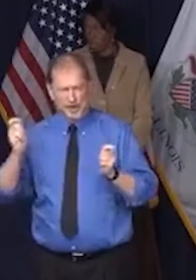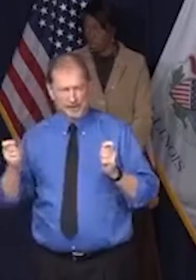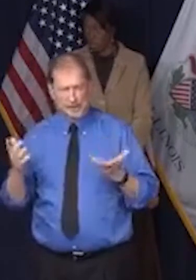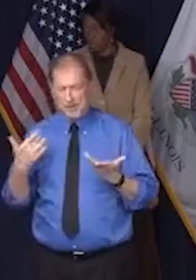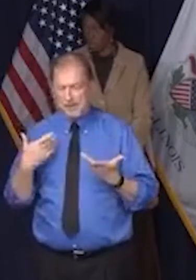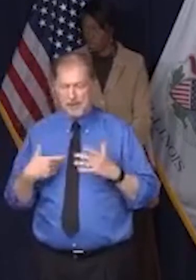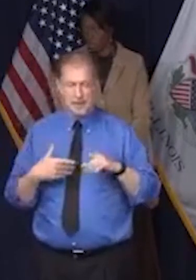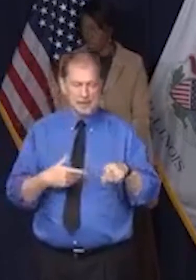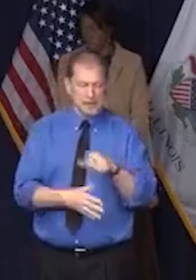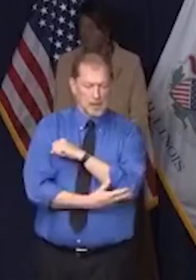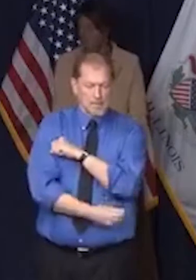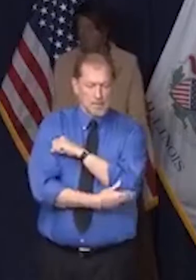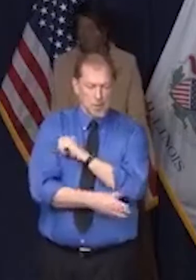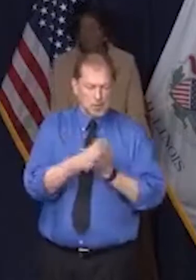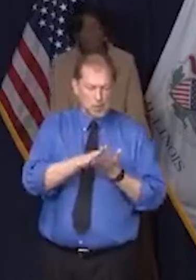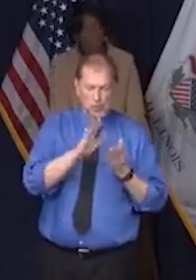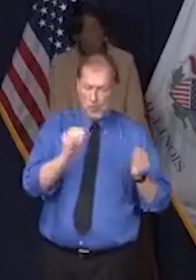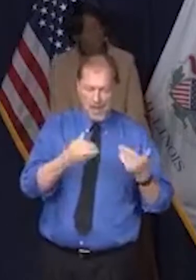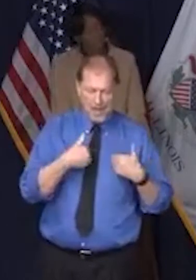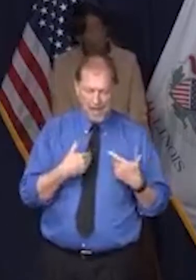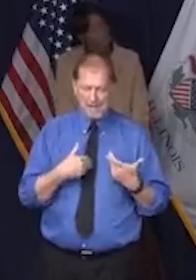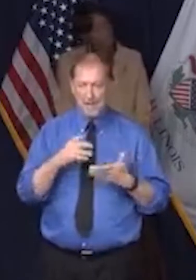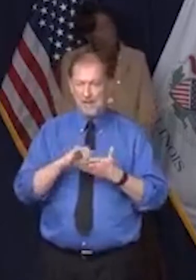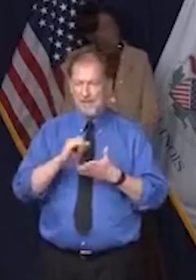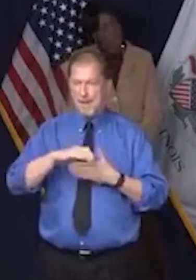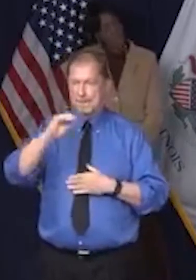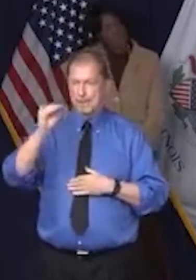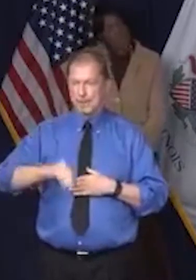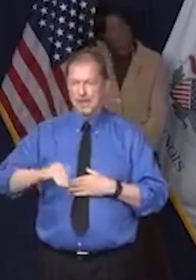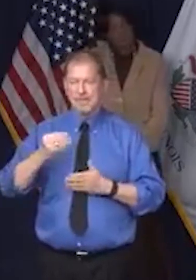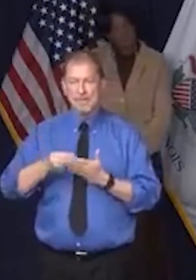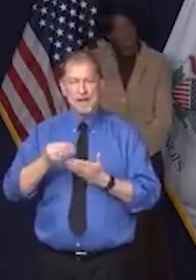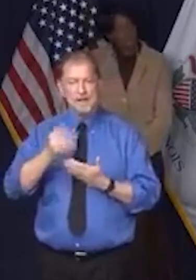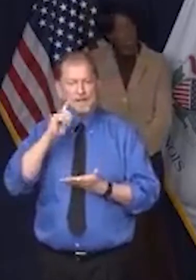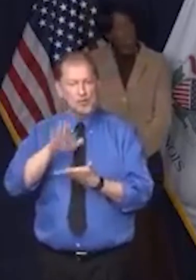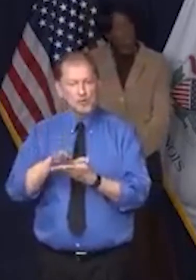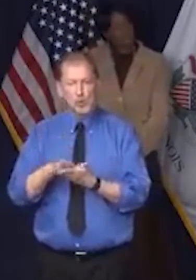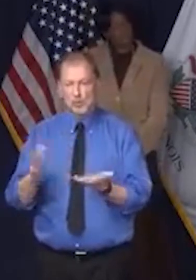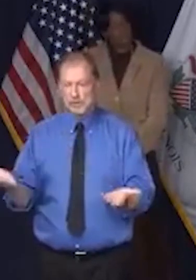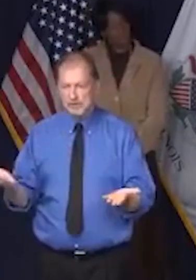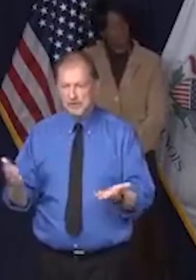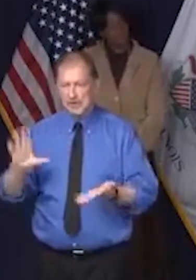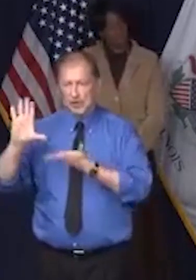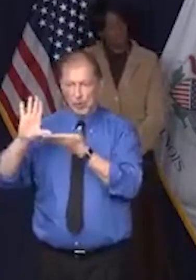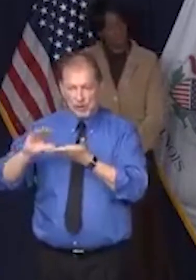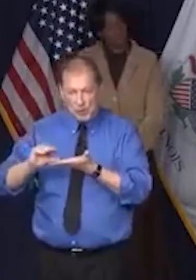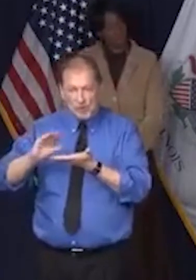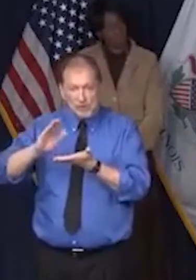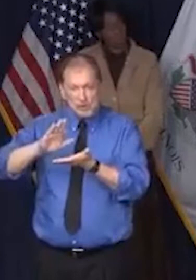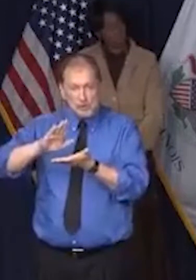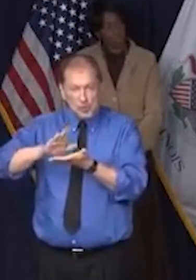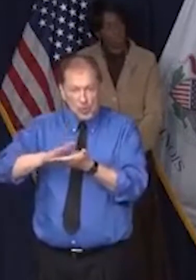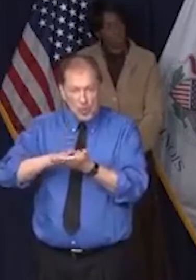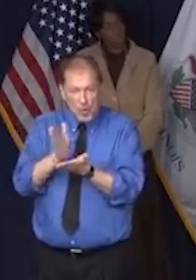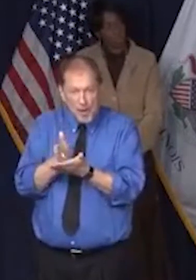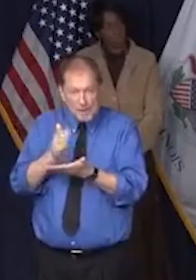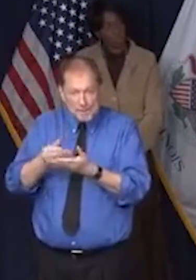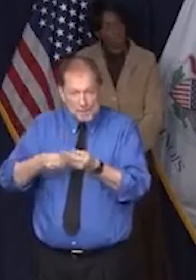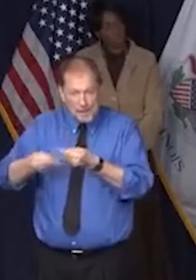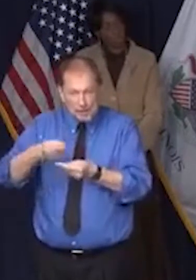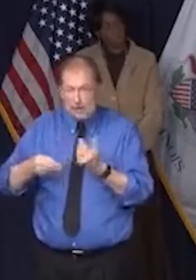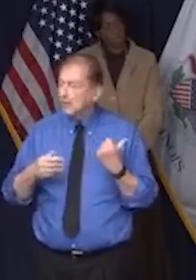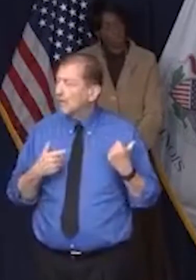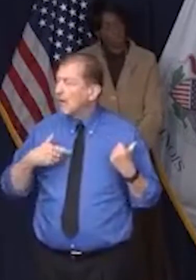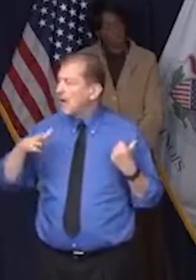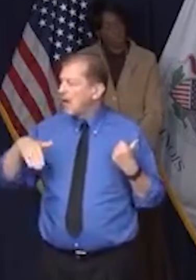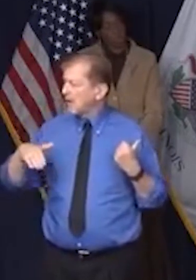the school funding formula again become the norm? Well, I didn't plan any reduction of the funding for evidence-based funding,